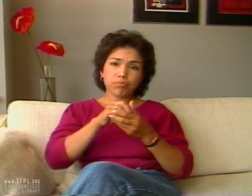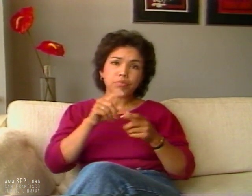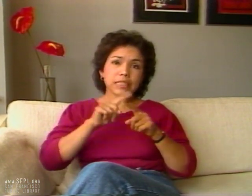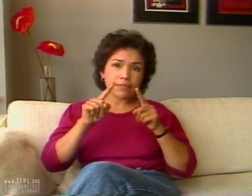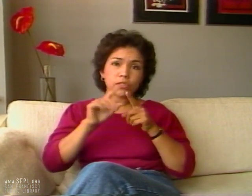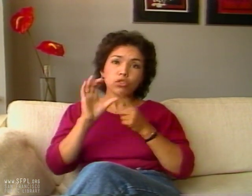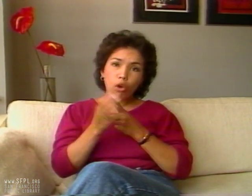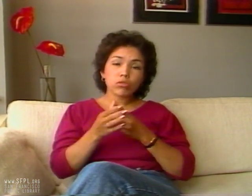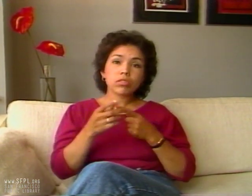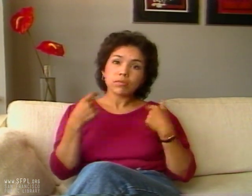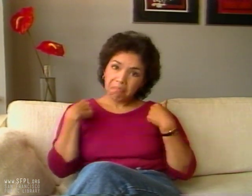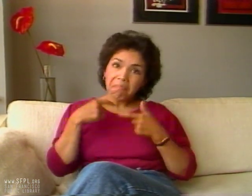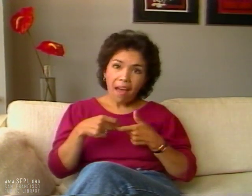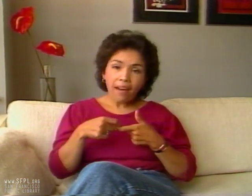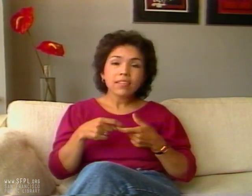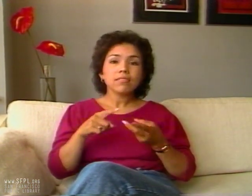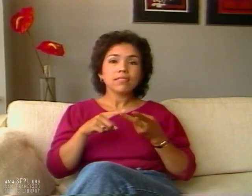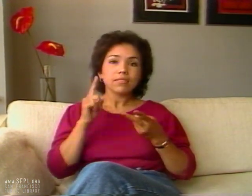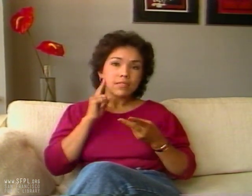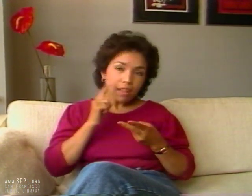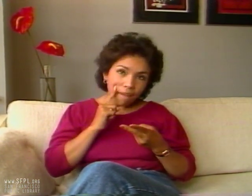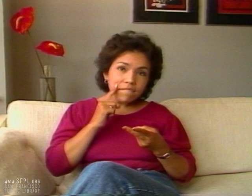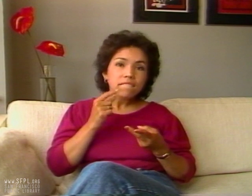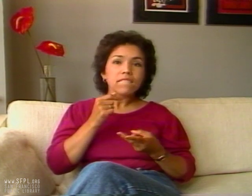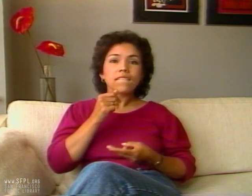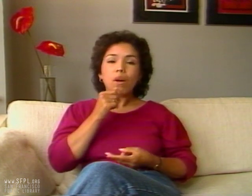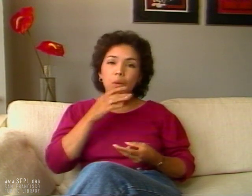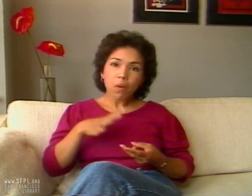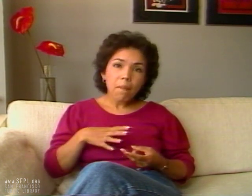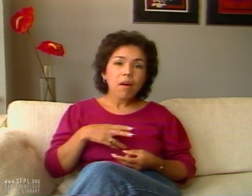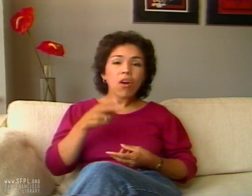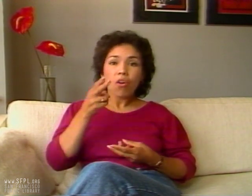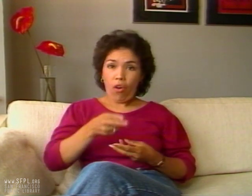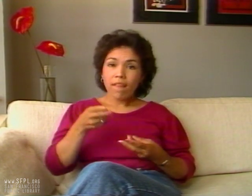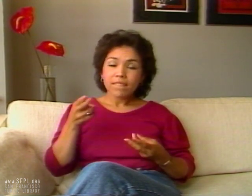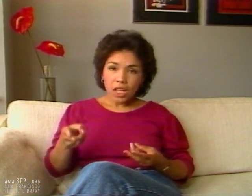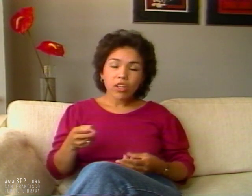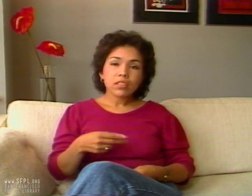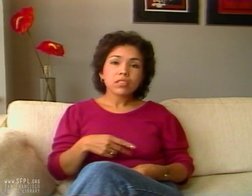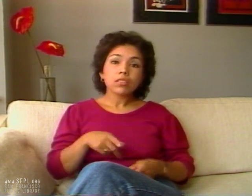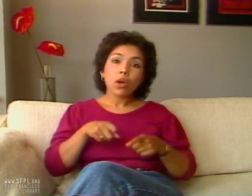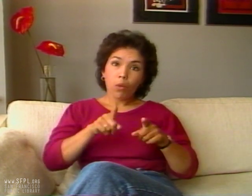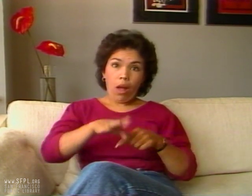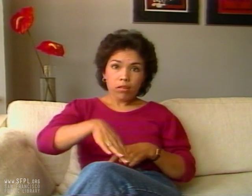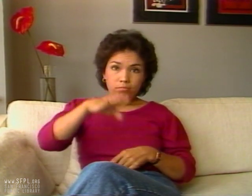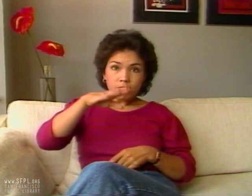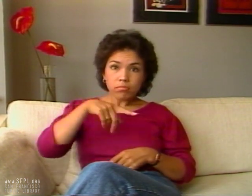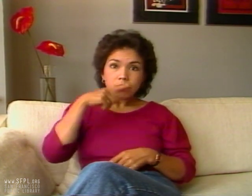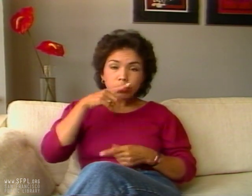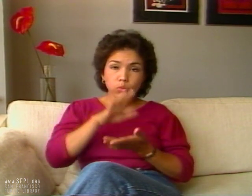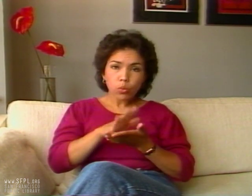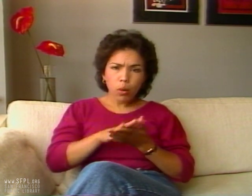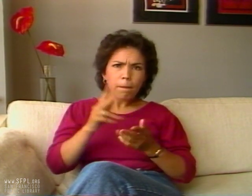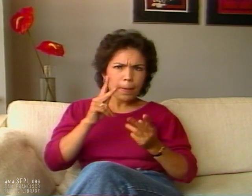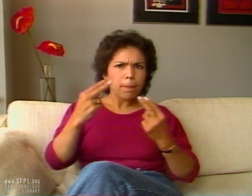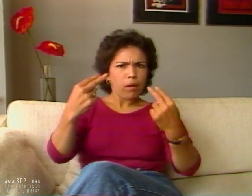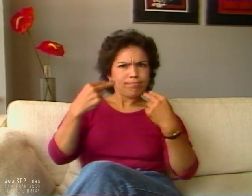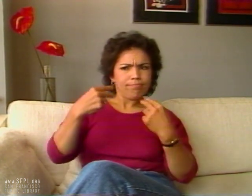I feel part of many cultures because I'm Hispanic, deaf, a woman, and hard of hearing. When I was young, I